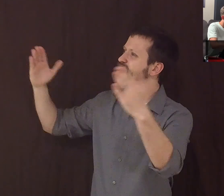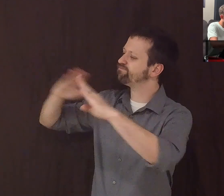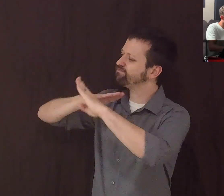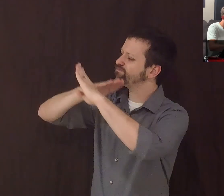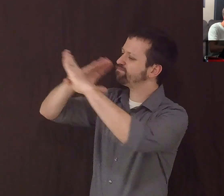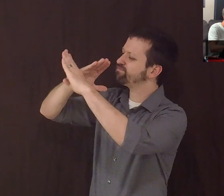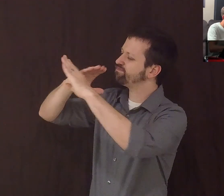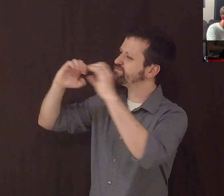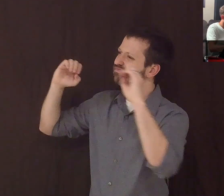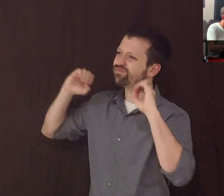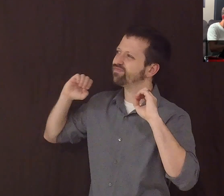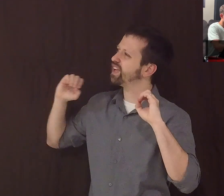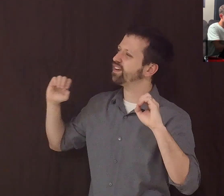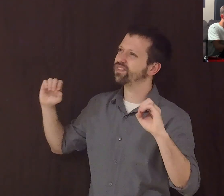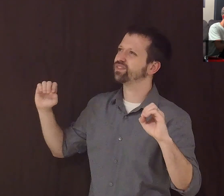us.